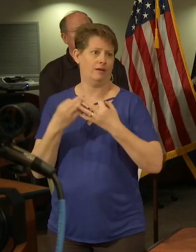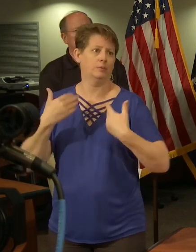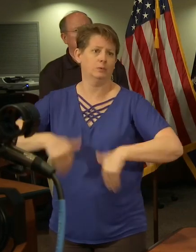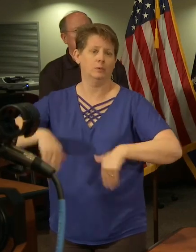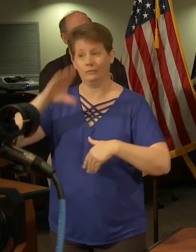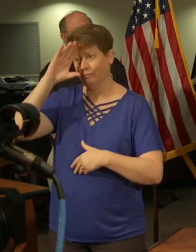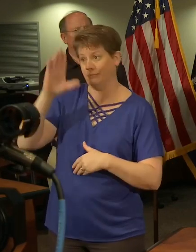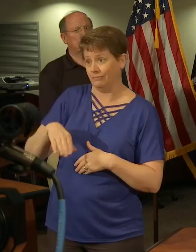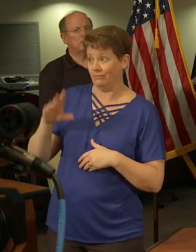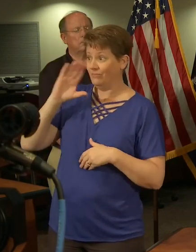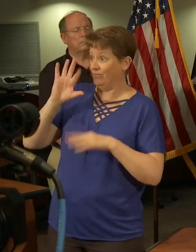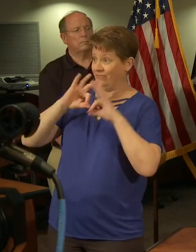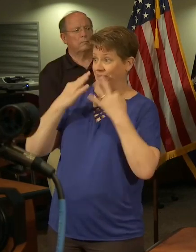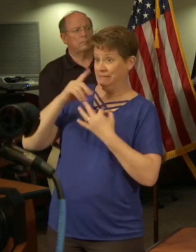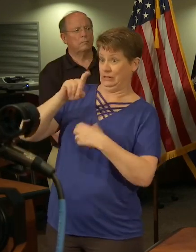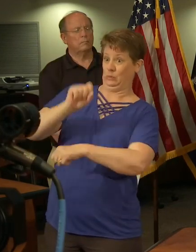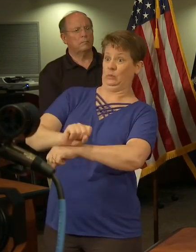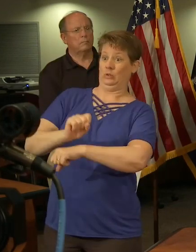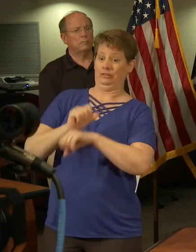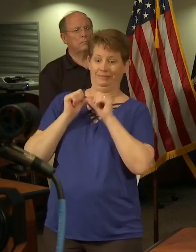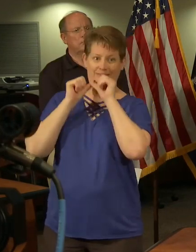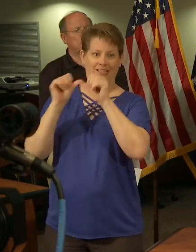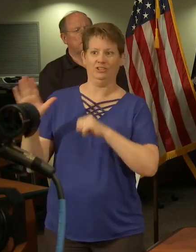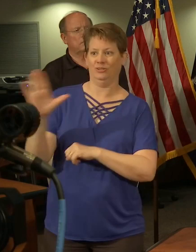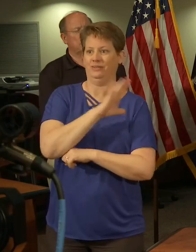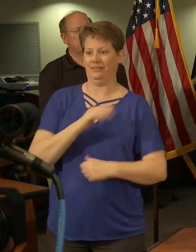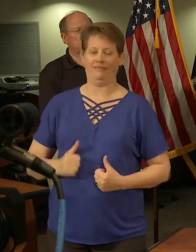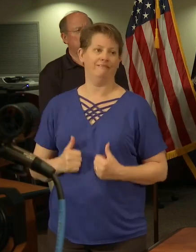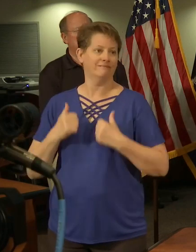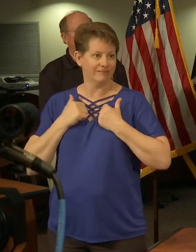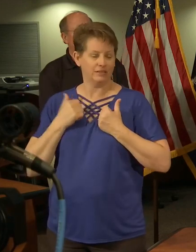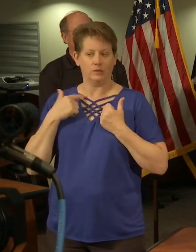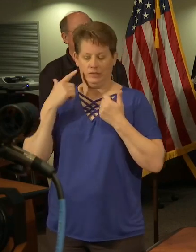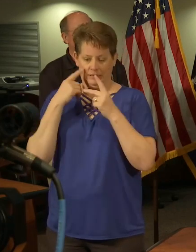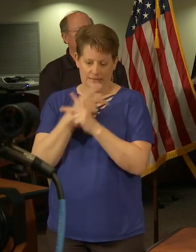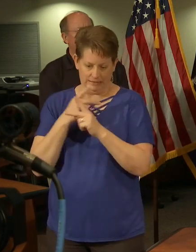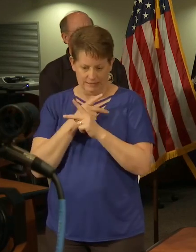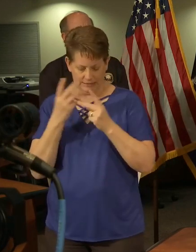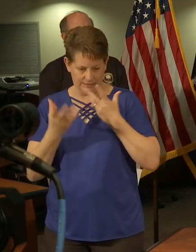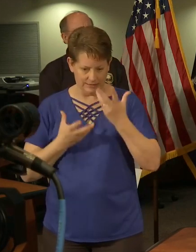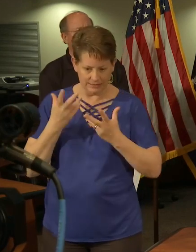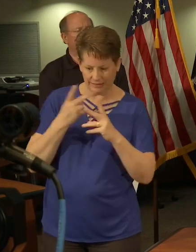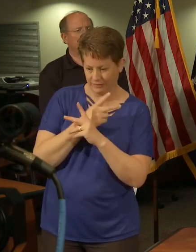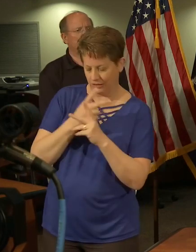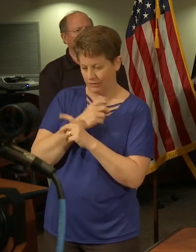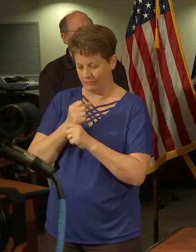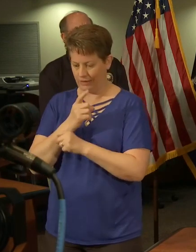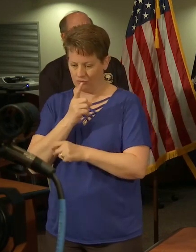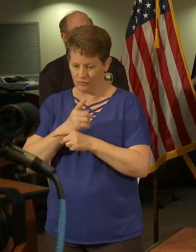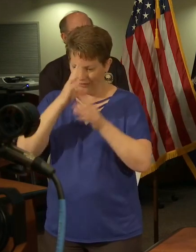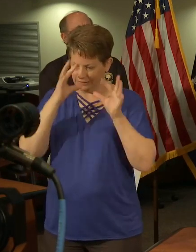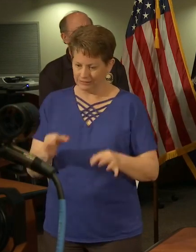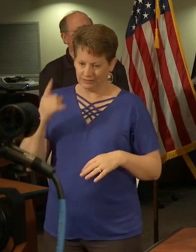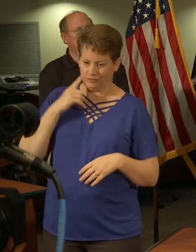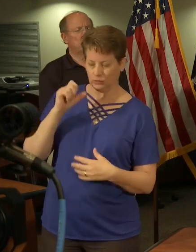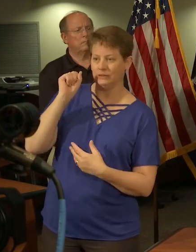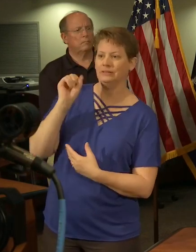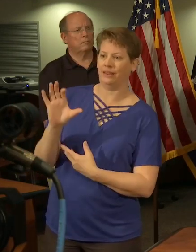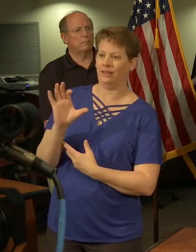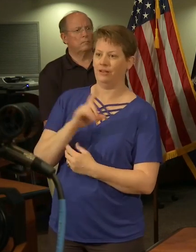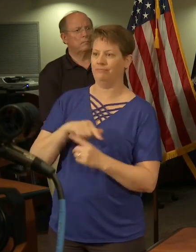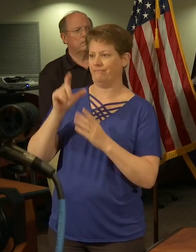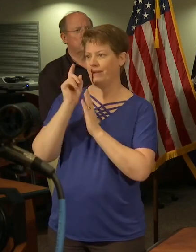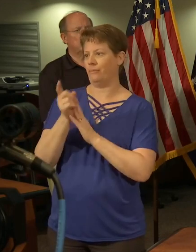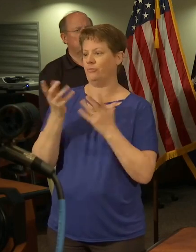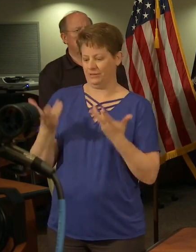we need families to be able to work and continue on their lives. So we tried as hard as we could to make the right decision for South Carolina, but that